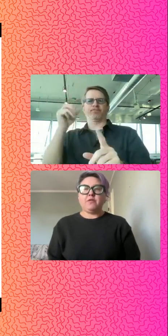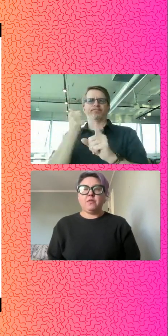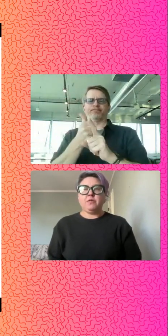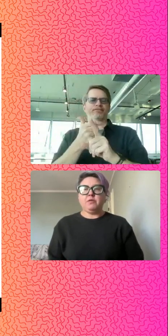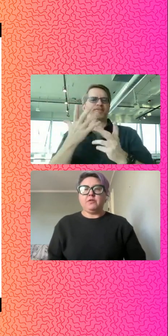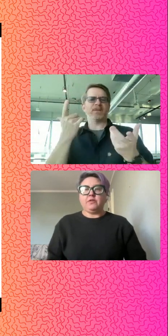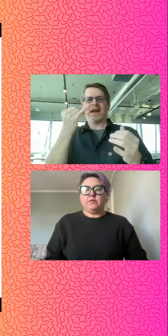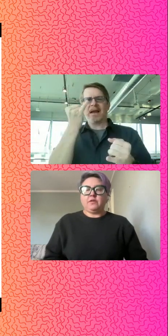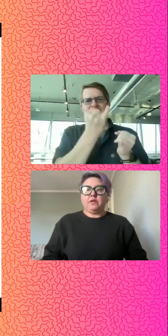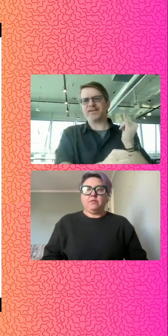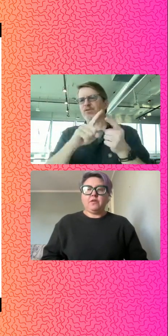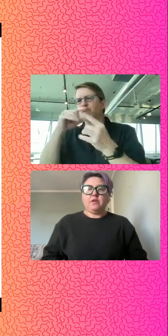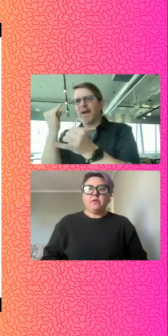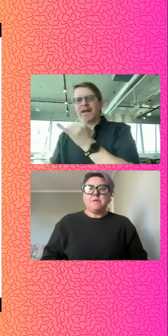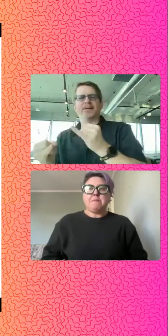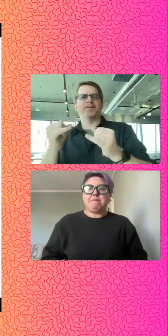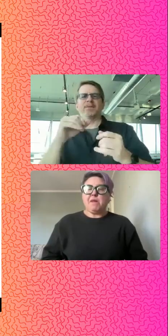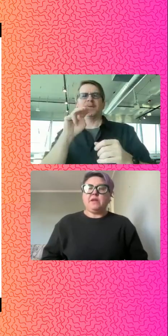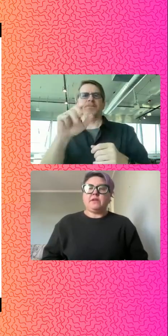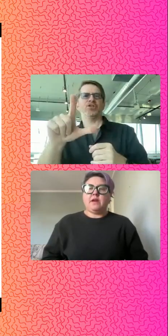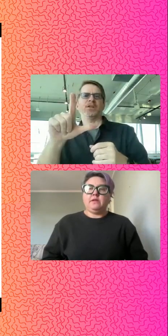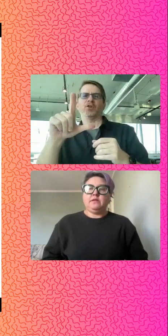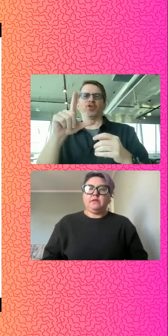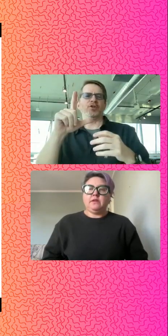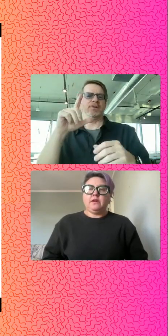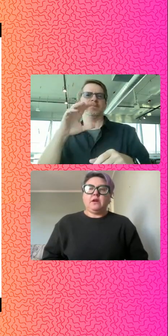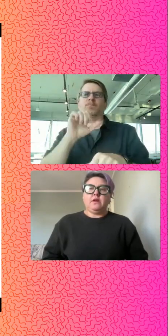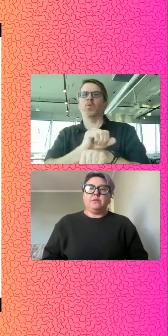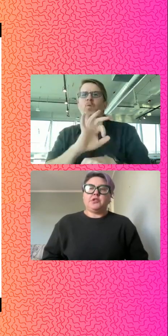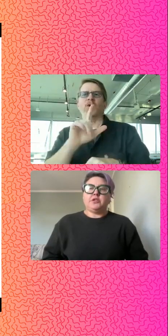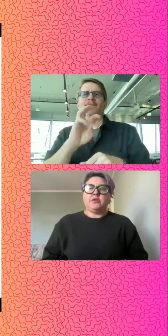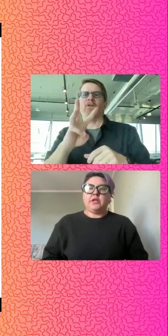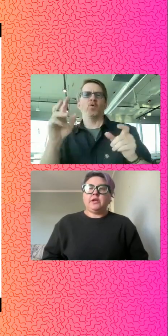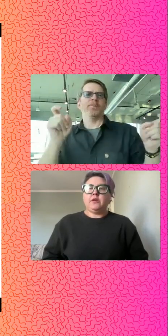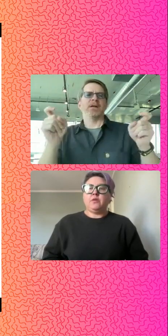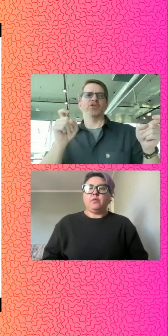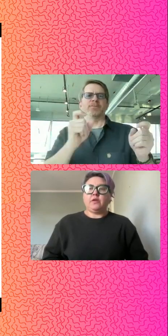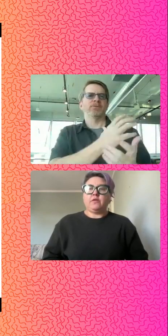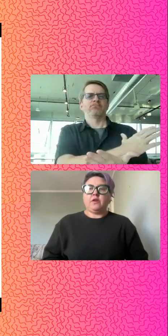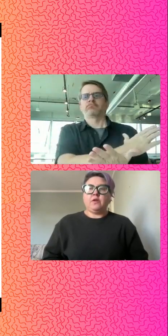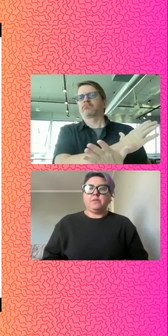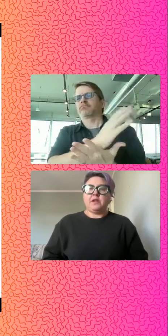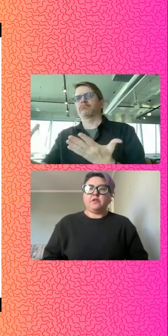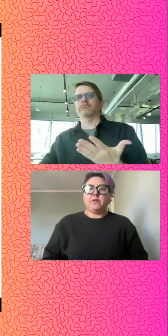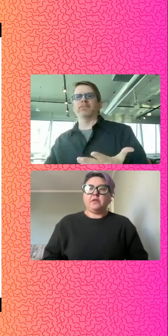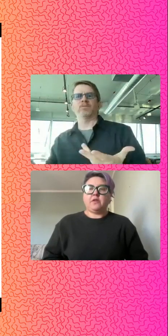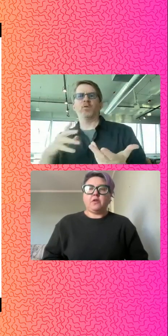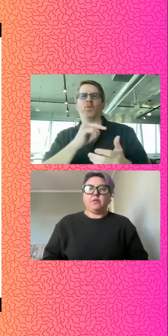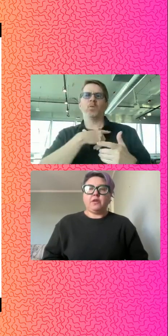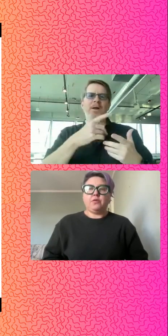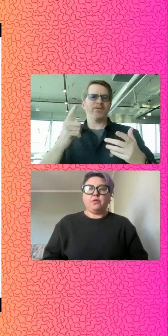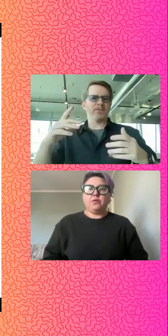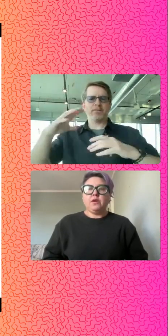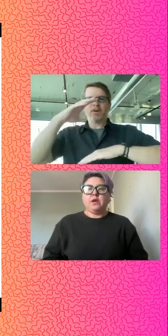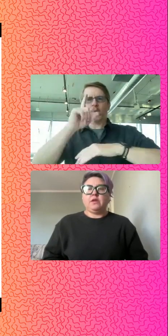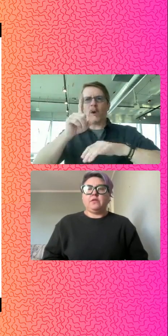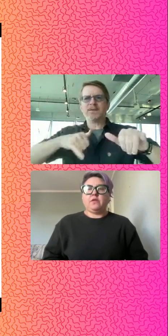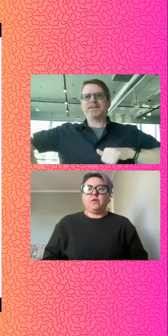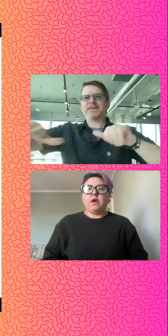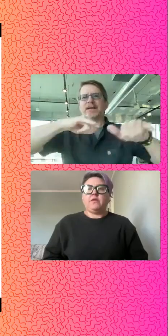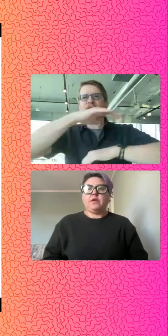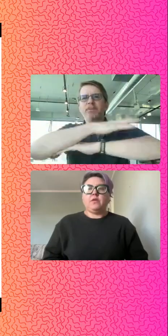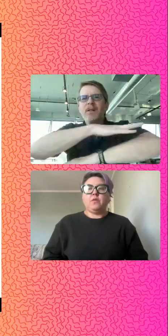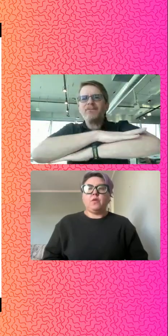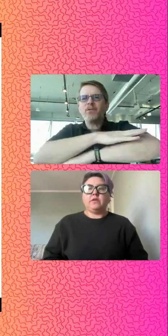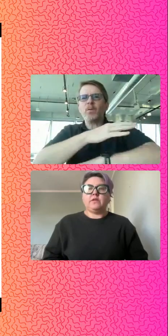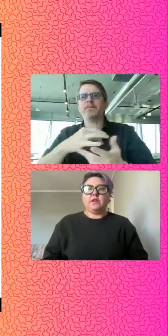The platform we were using was Kubeflow, end to end, machine learning, workflow management, all the way through. And